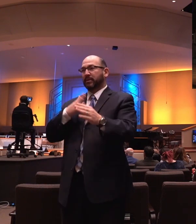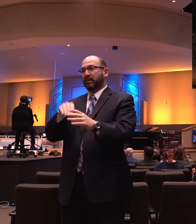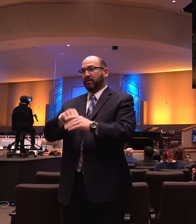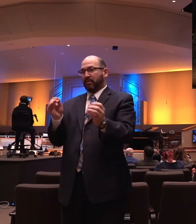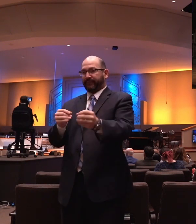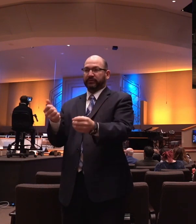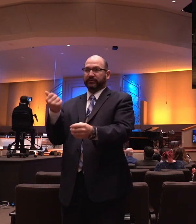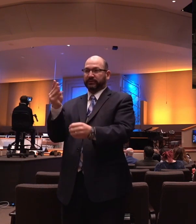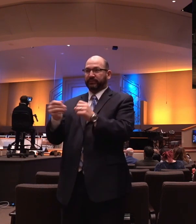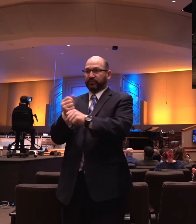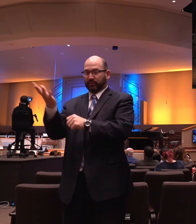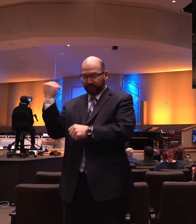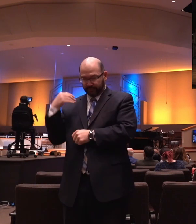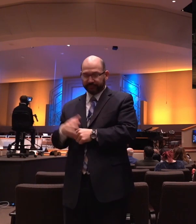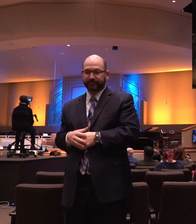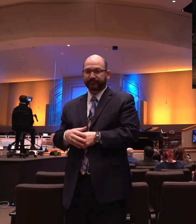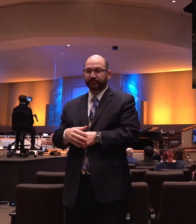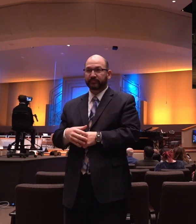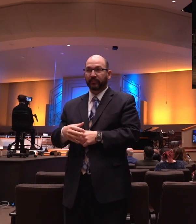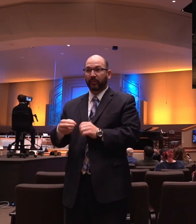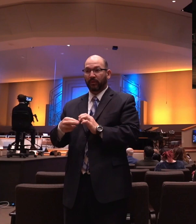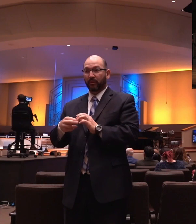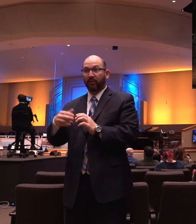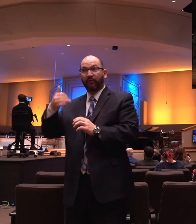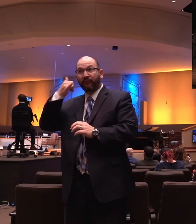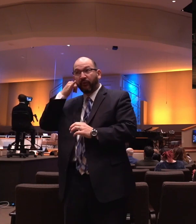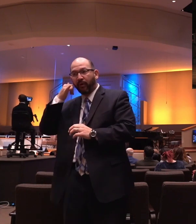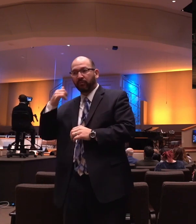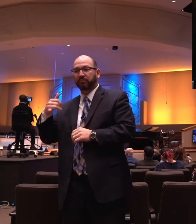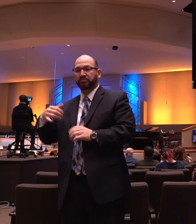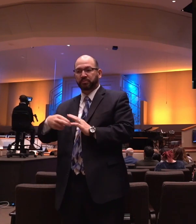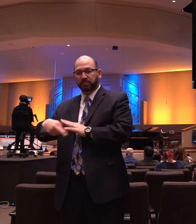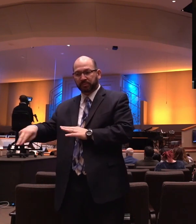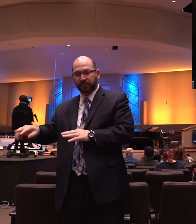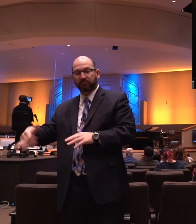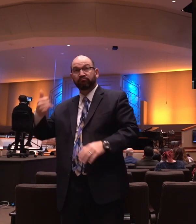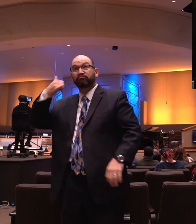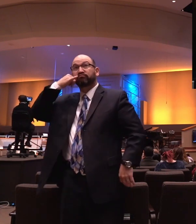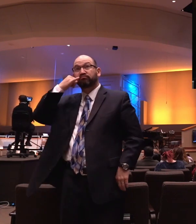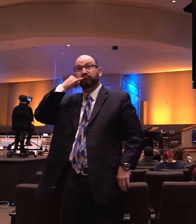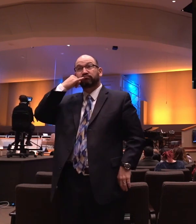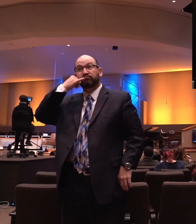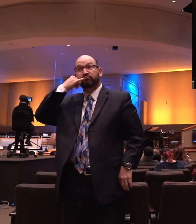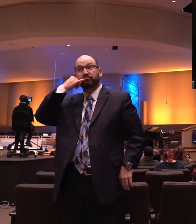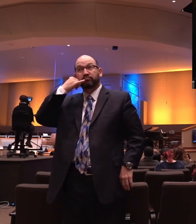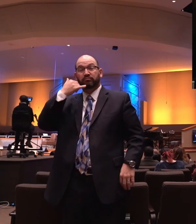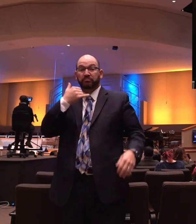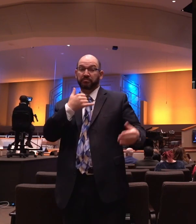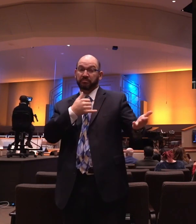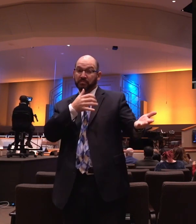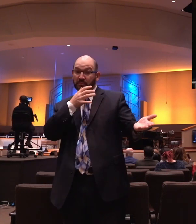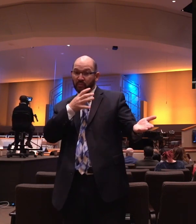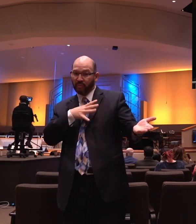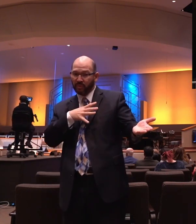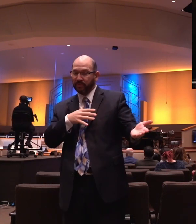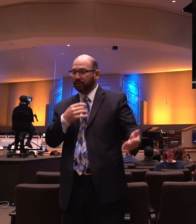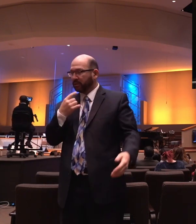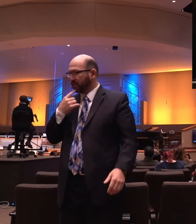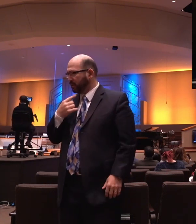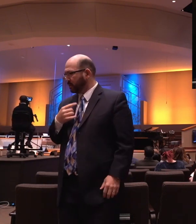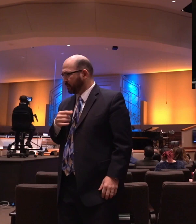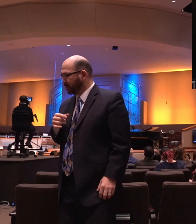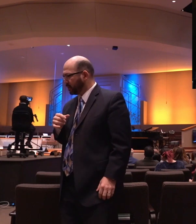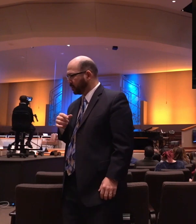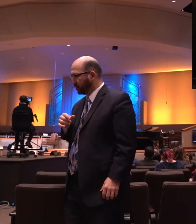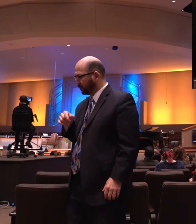the phone rang. Nobody else was there. And I answered, and the lady almost hysterically said, is